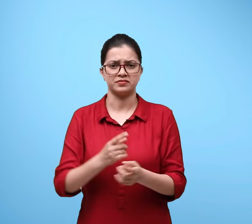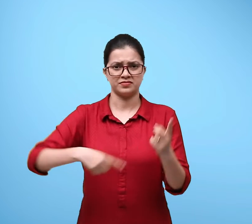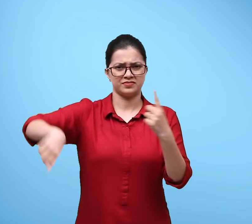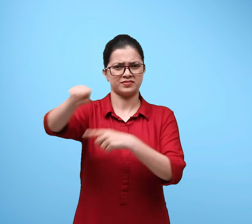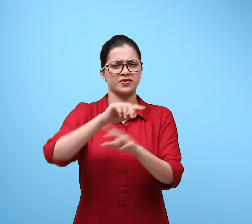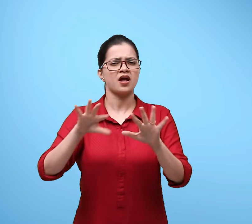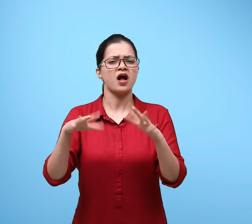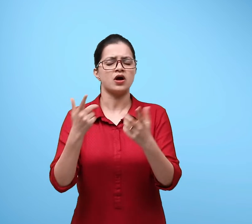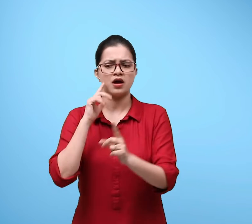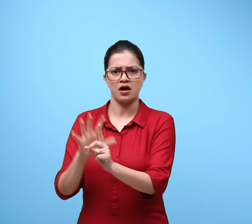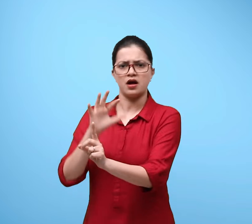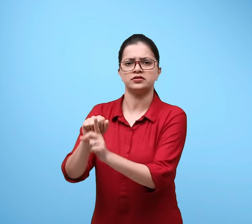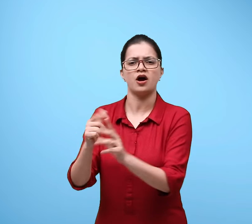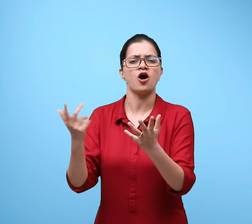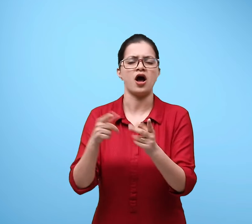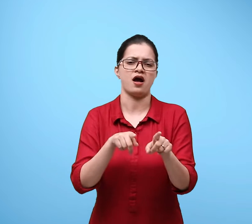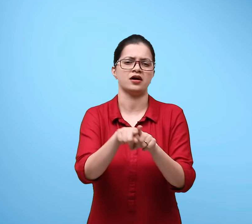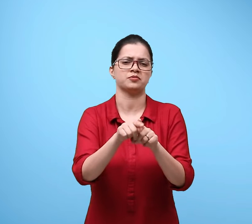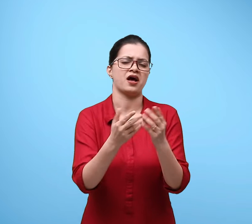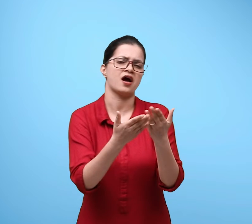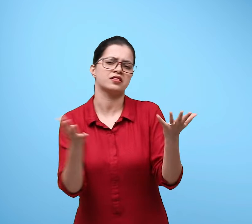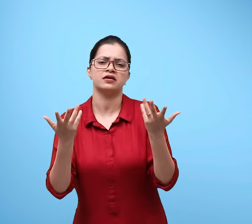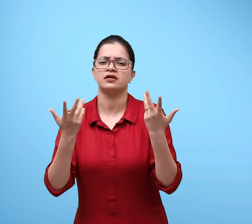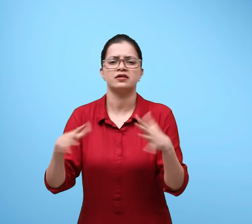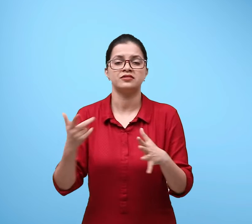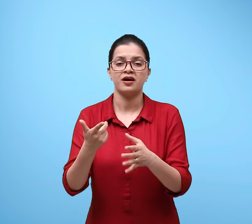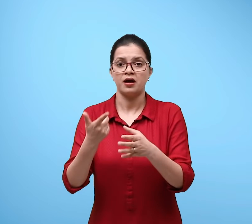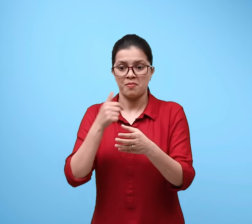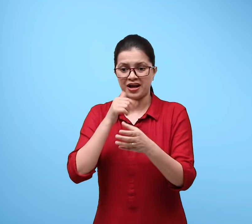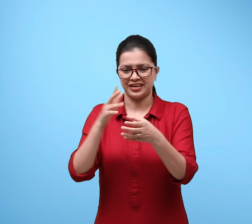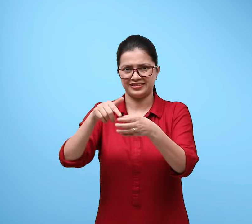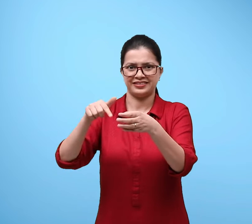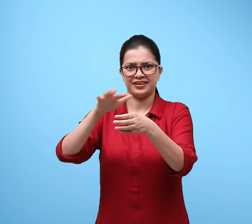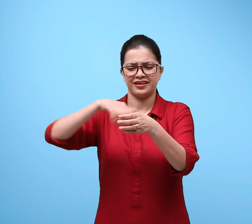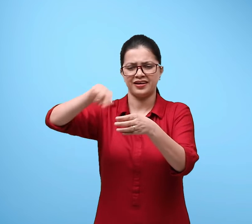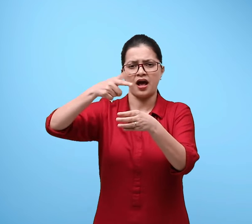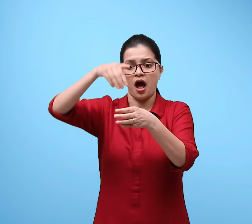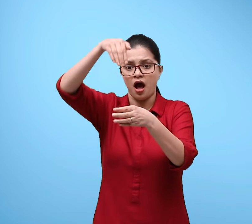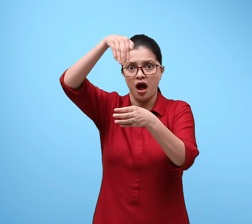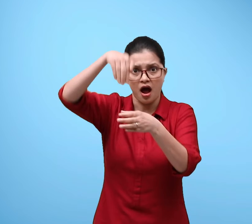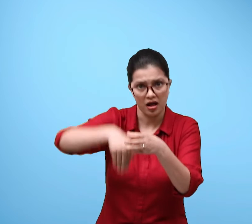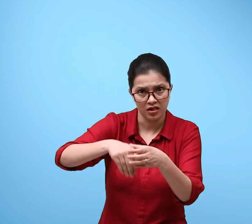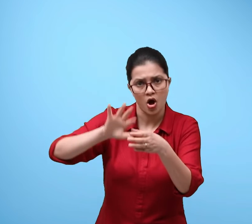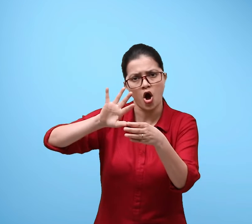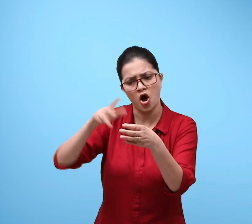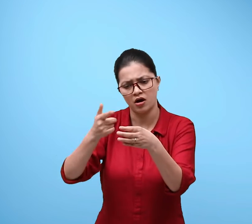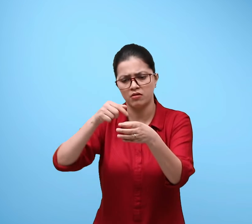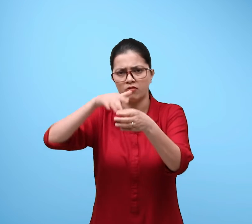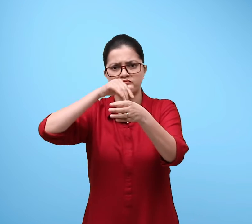Others may have sunk to the bottom of the tumbler, right? We notice many examples of objects that float in water